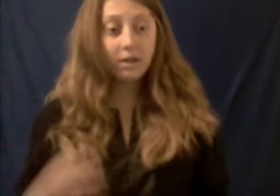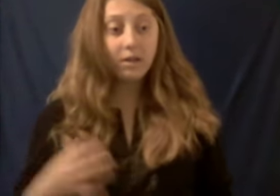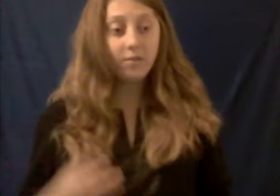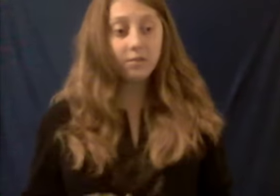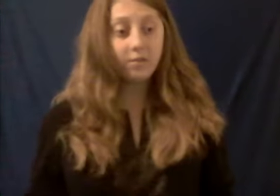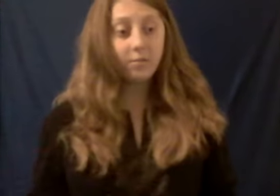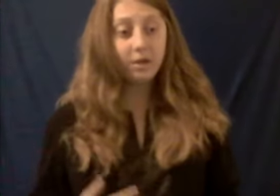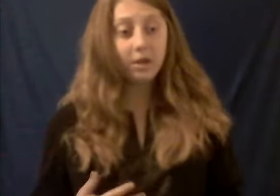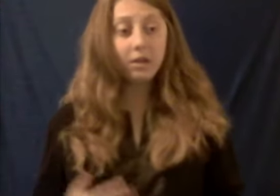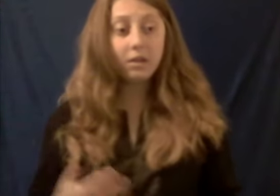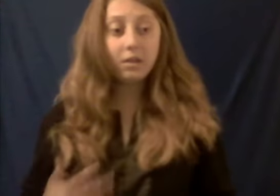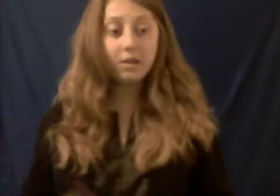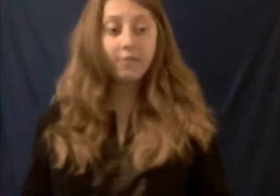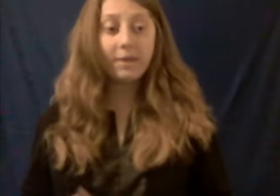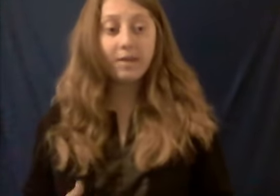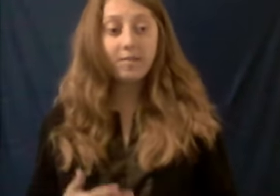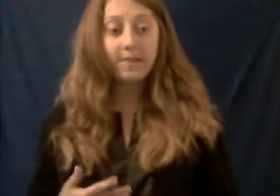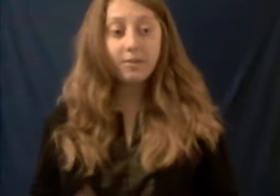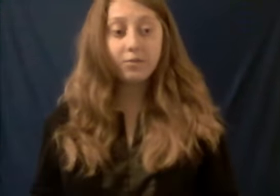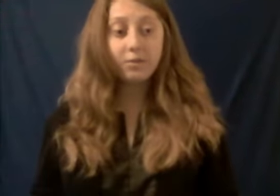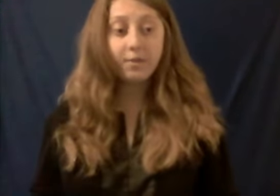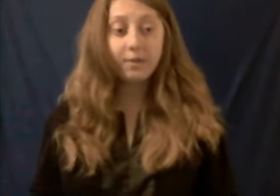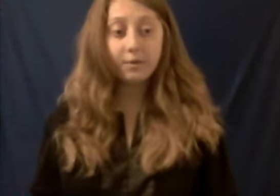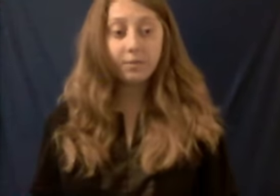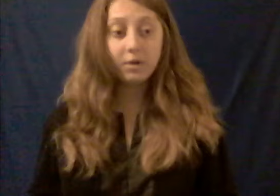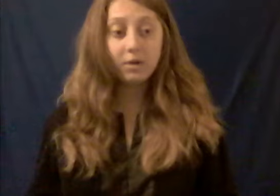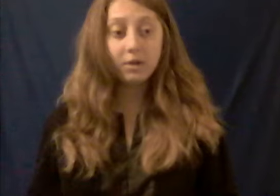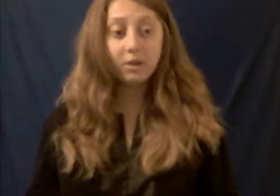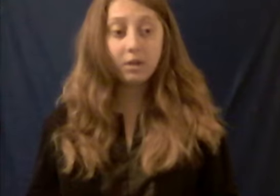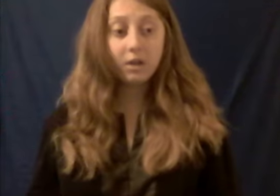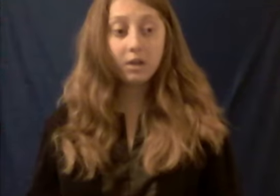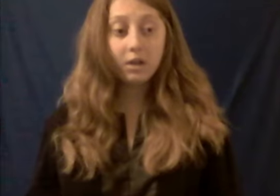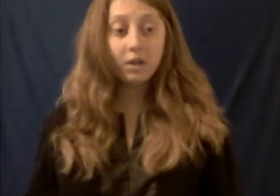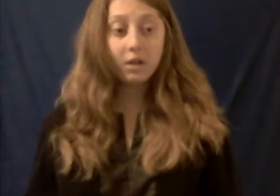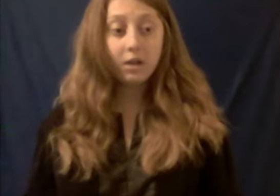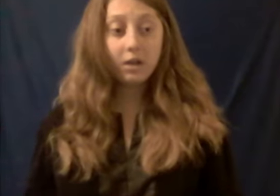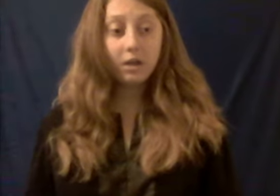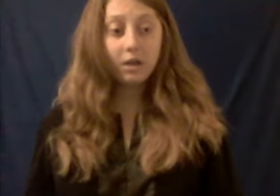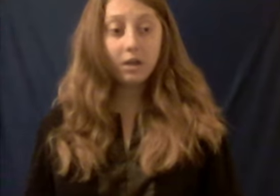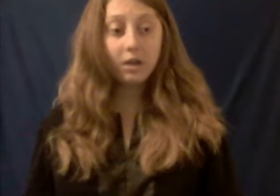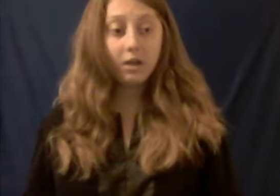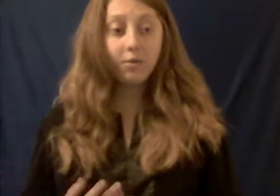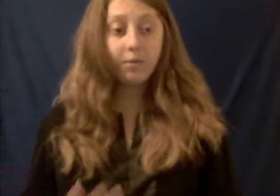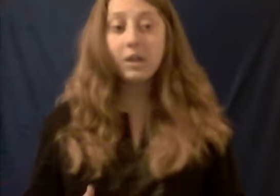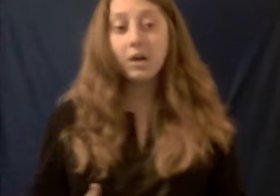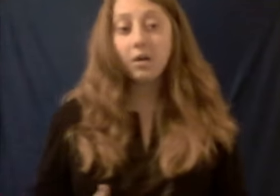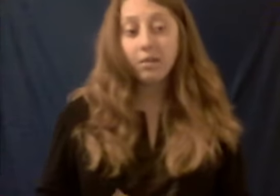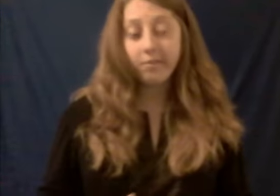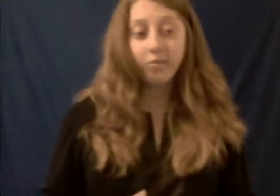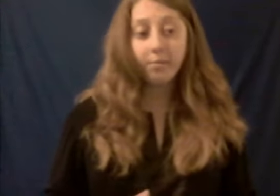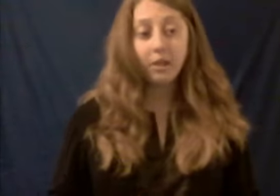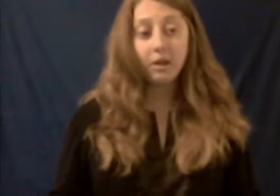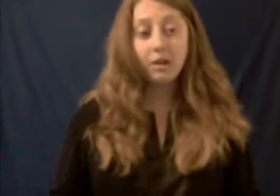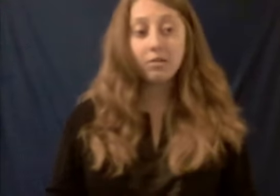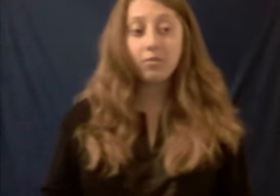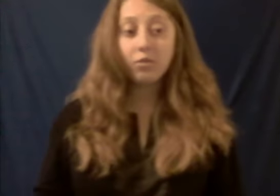He's on disability leave because he injured himself at work. And now we're waiting on the disability check